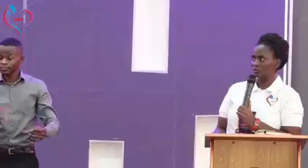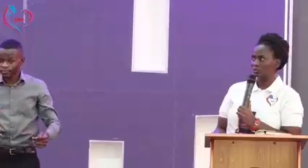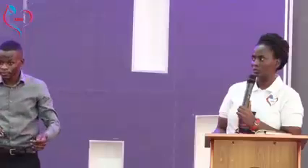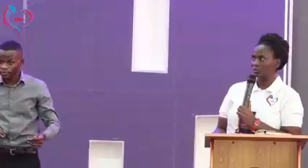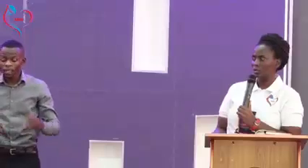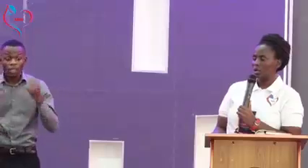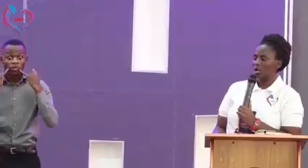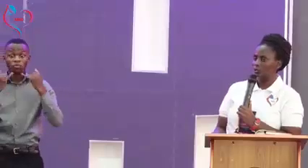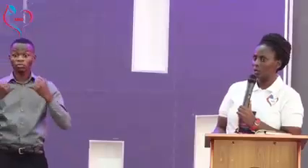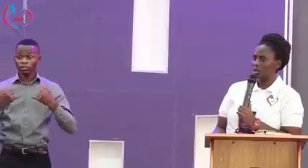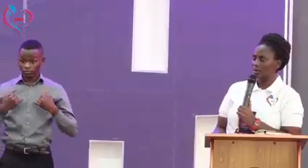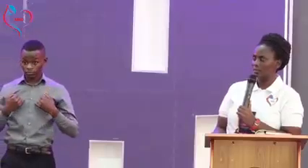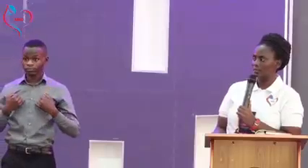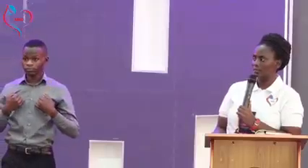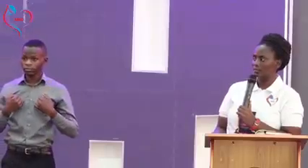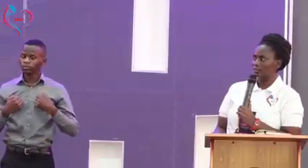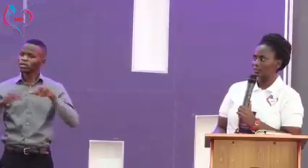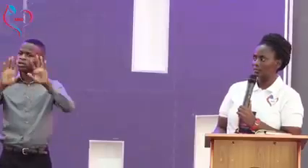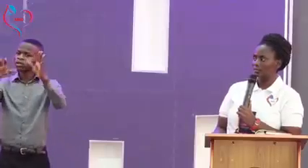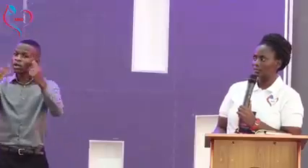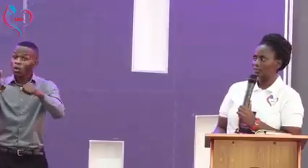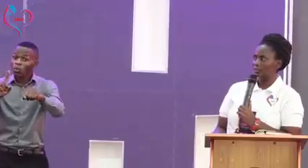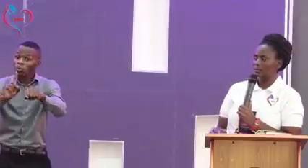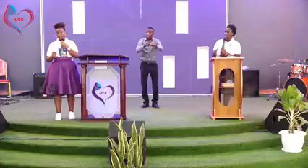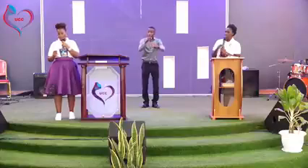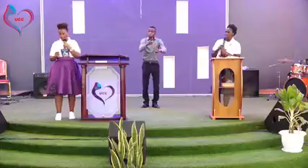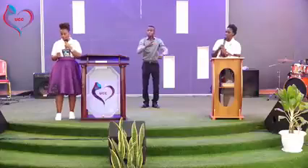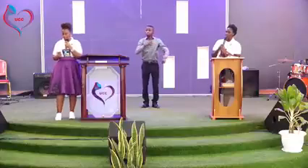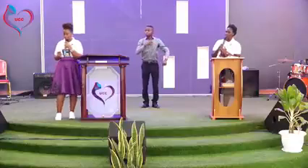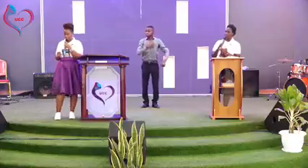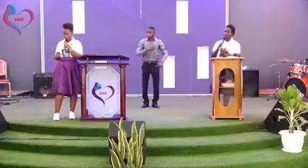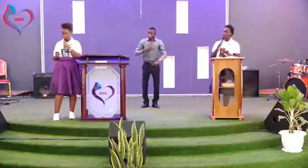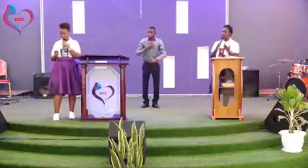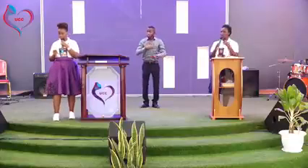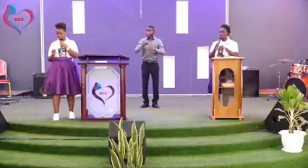Christ tells us, when you're angry at your brother,